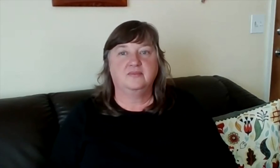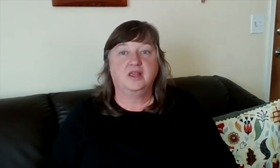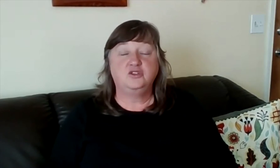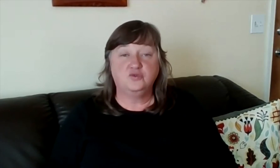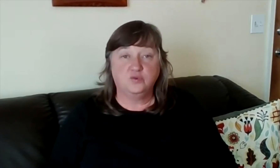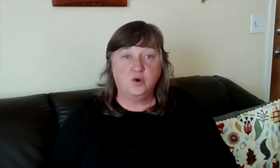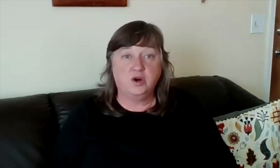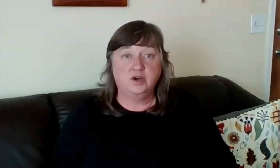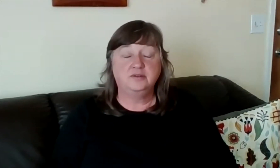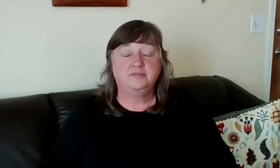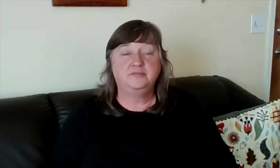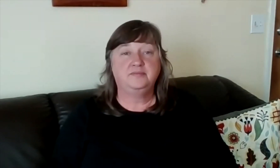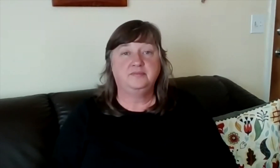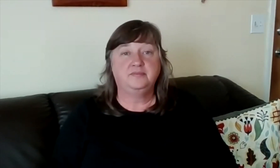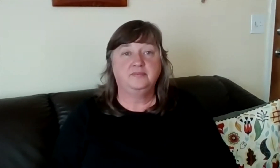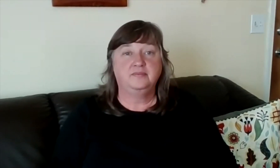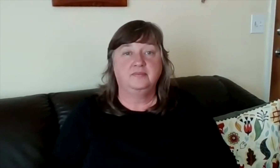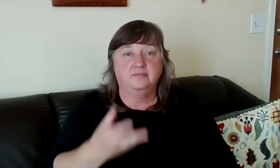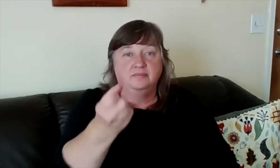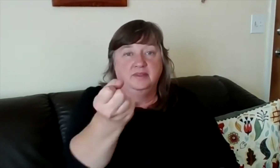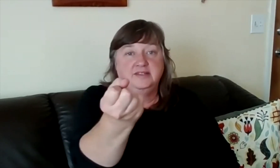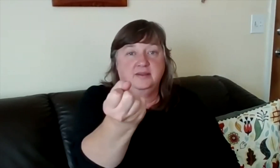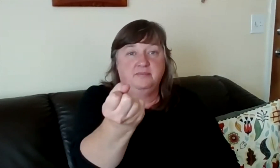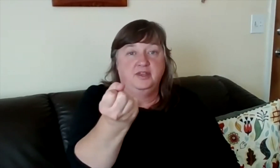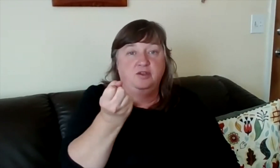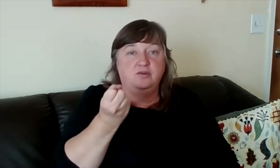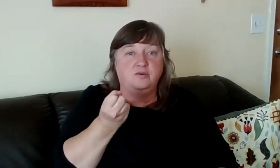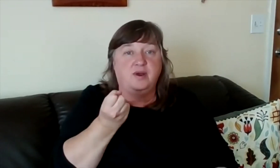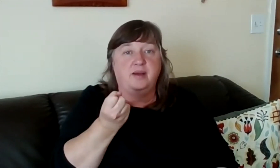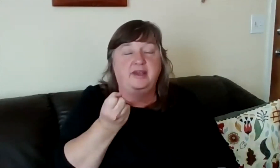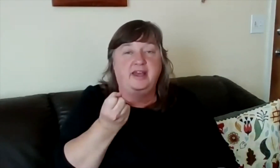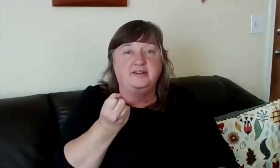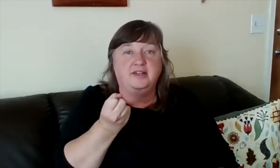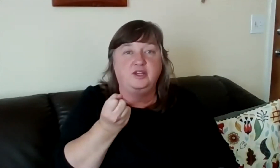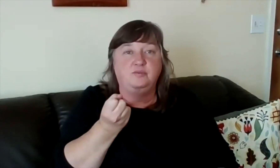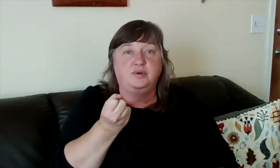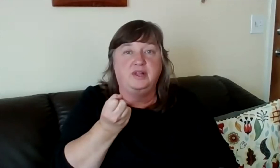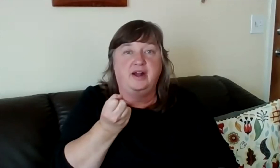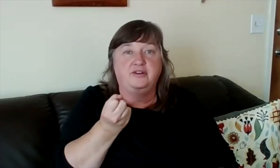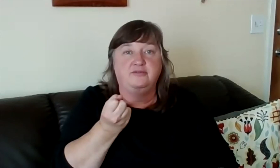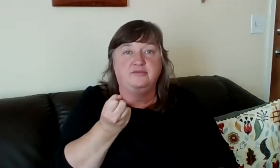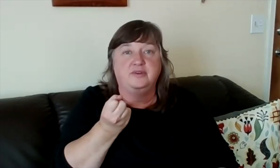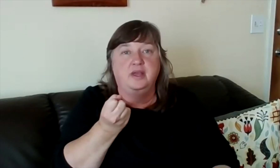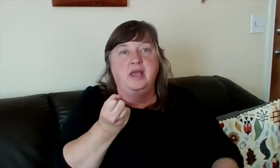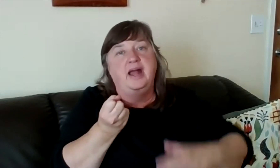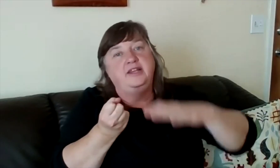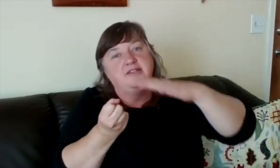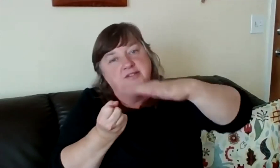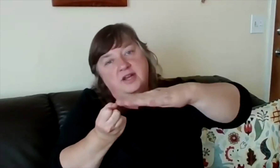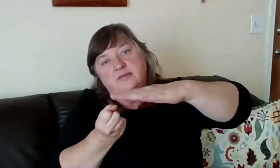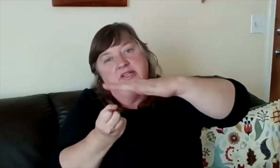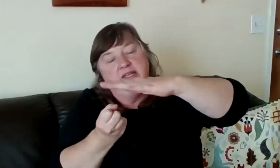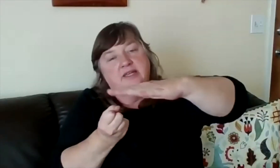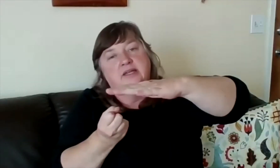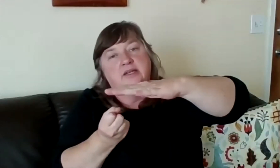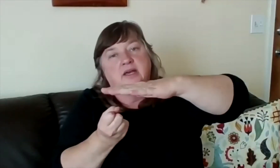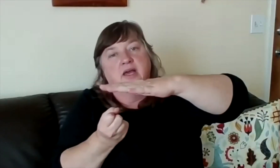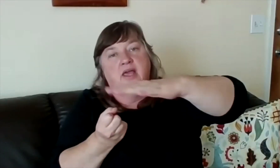A drawer is something you grab a handle and you pull out of, and it's generally in